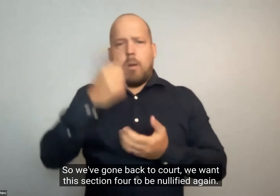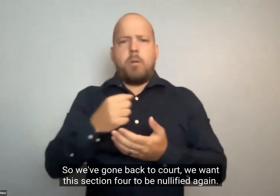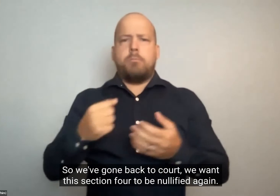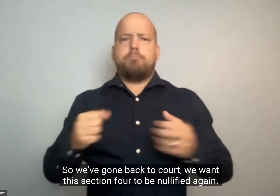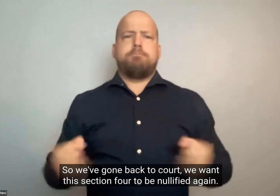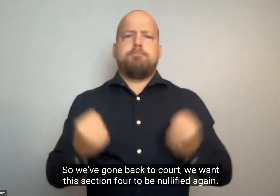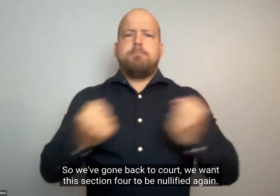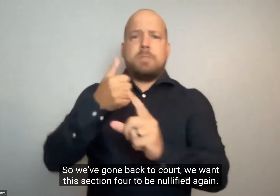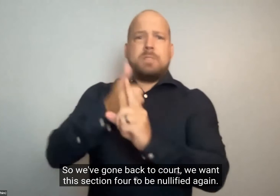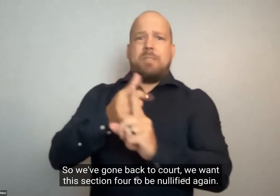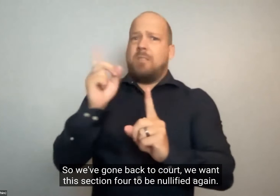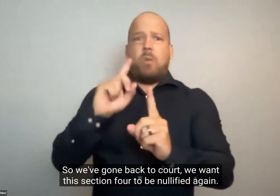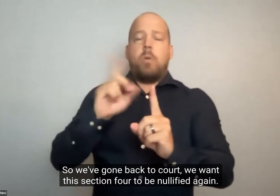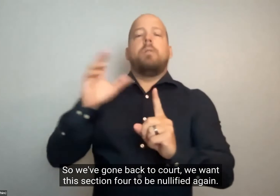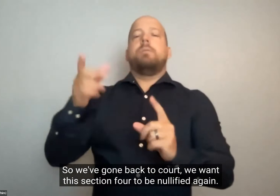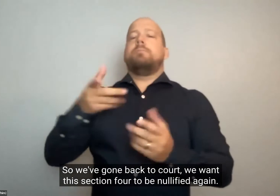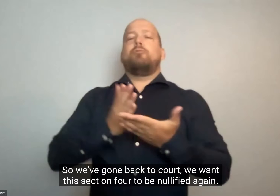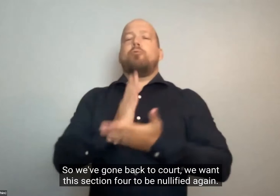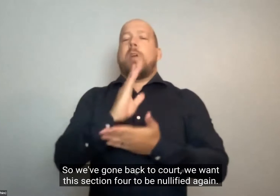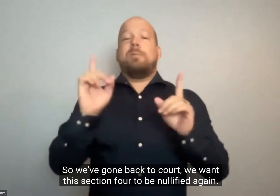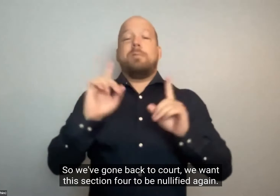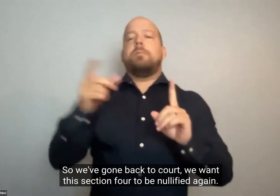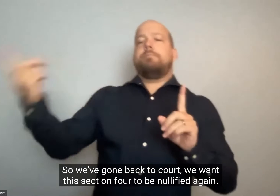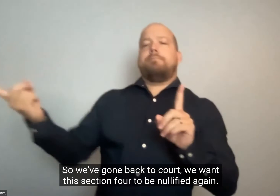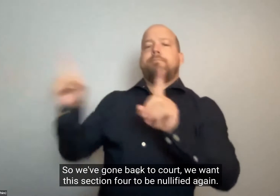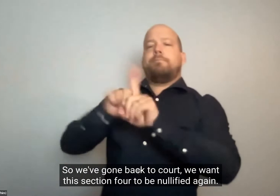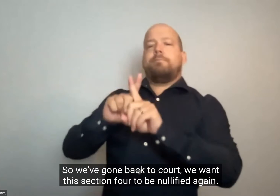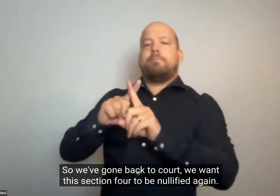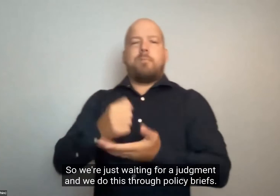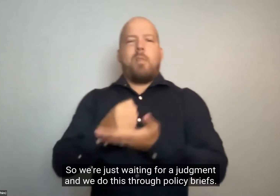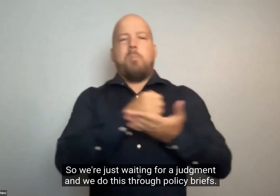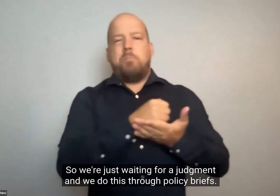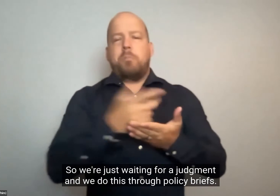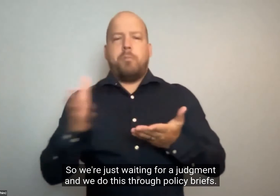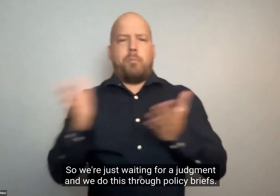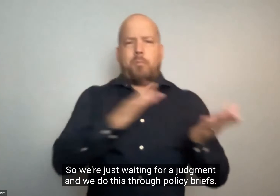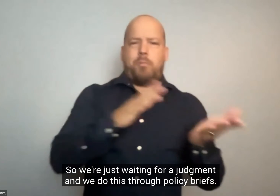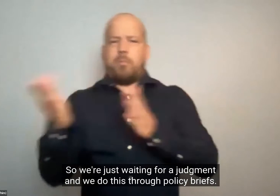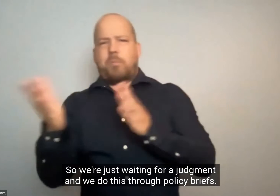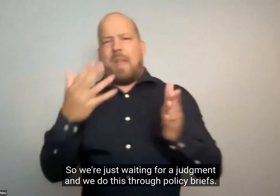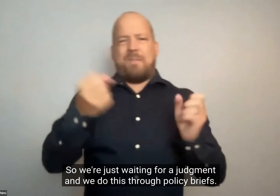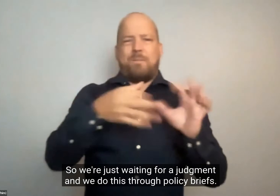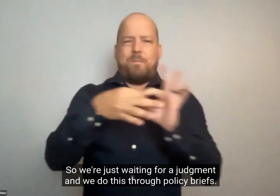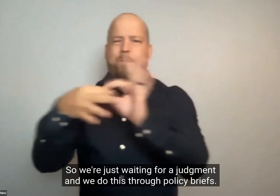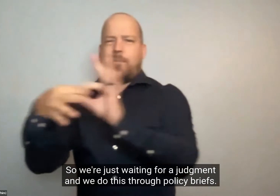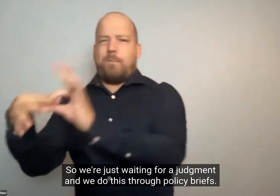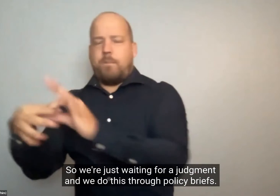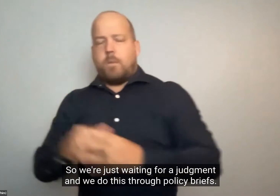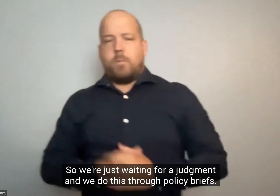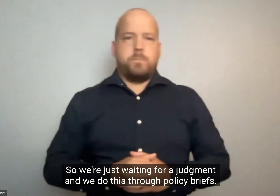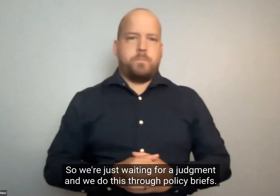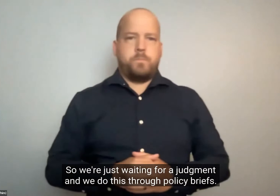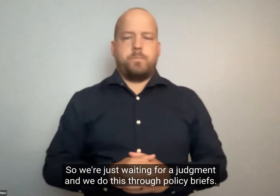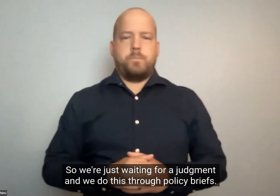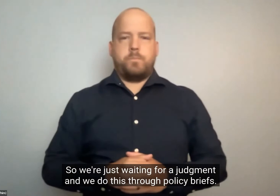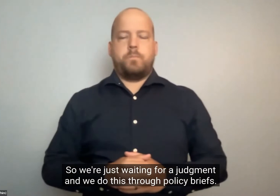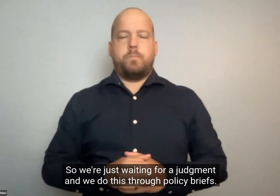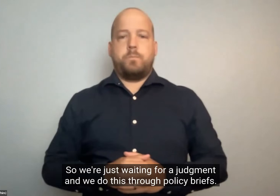We want this section 4 to be nullified again. So we're just waiting for a